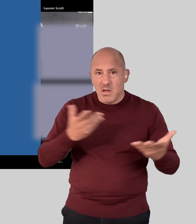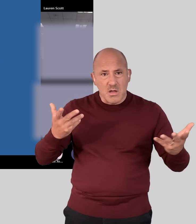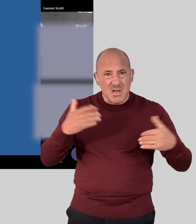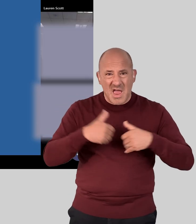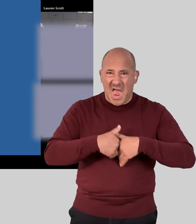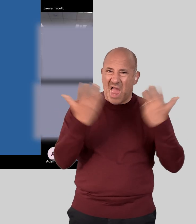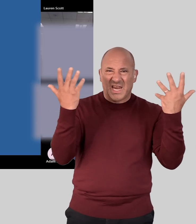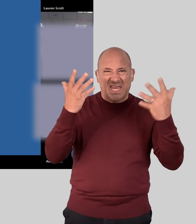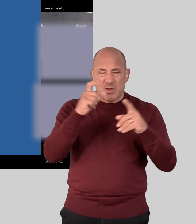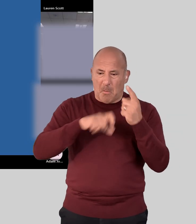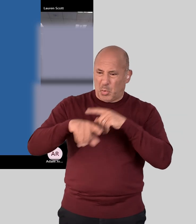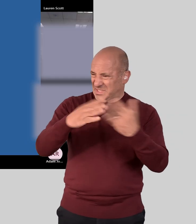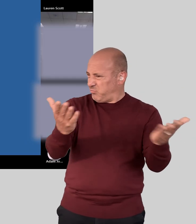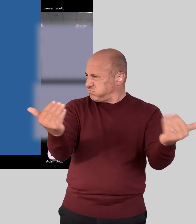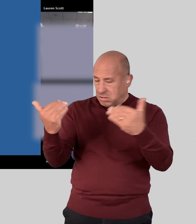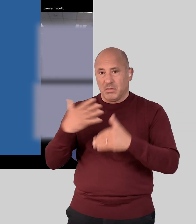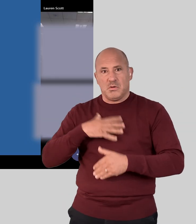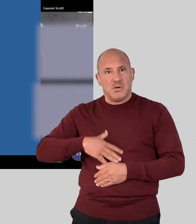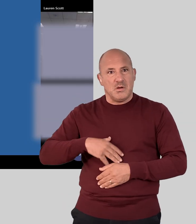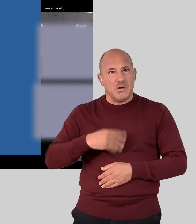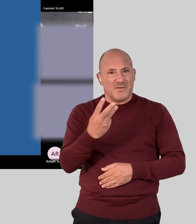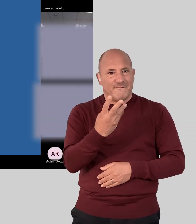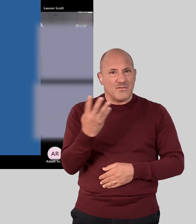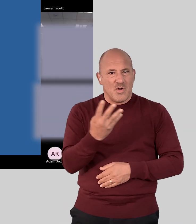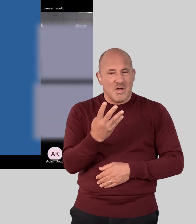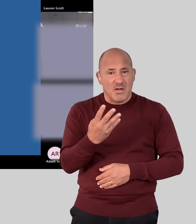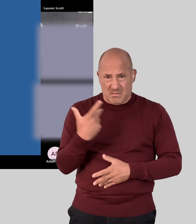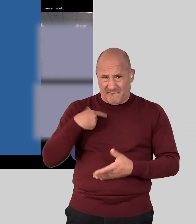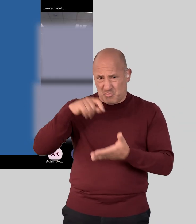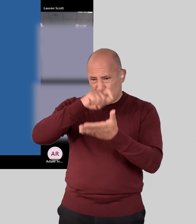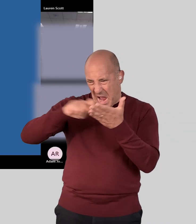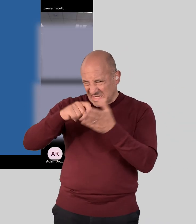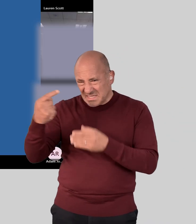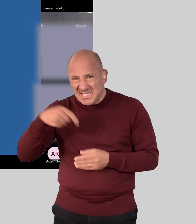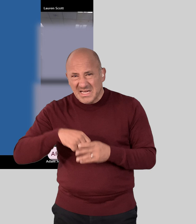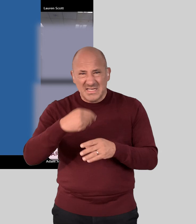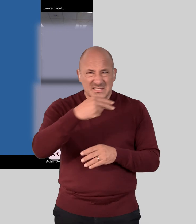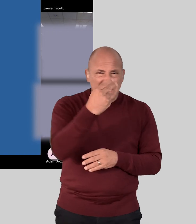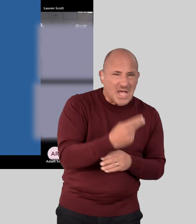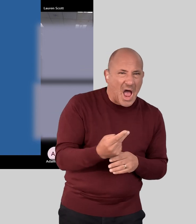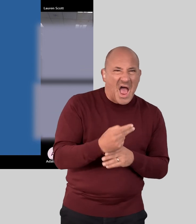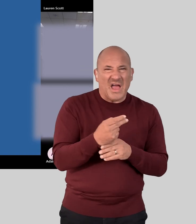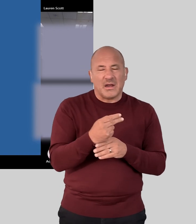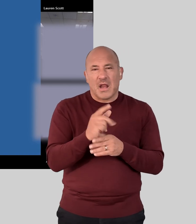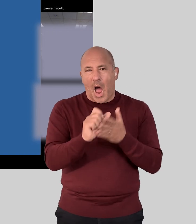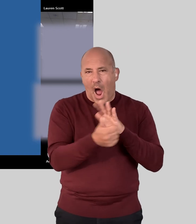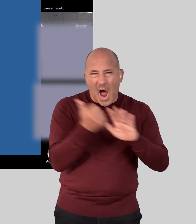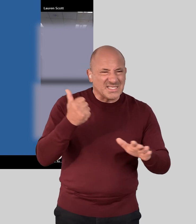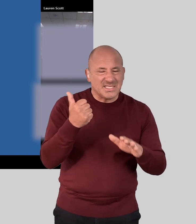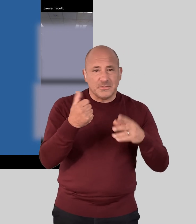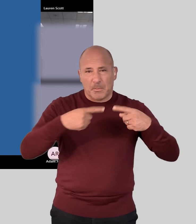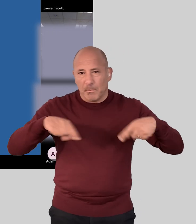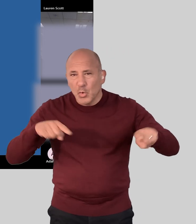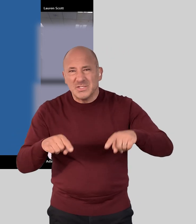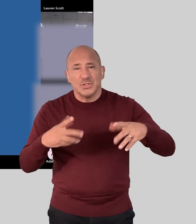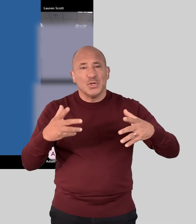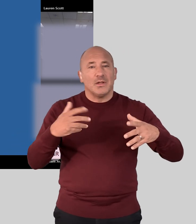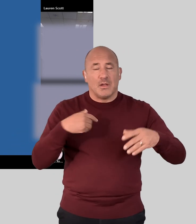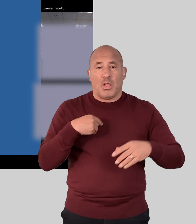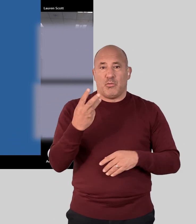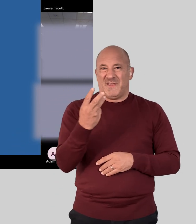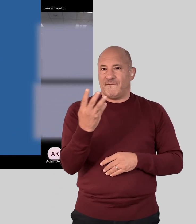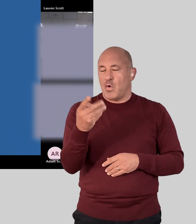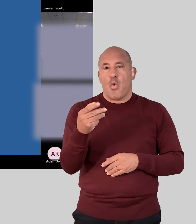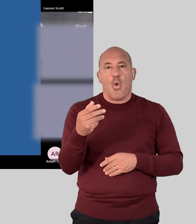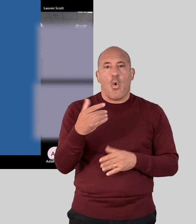any artist of any community member. So we have writers come through, the design artists, musicians, etc. And I